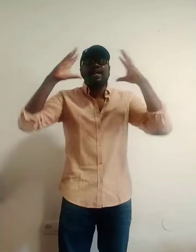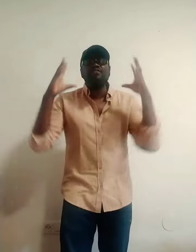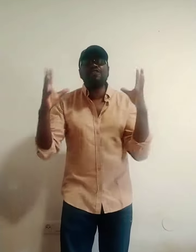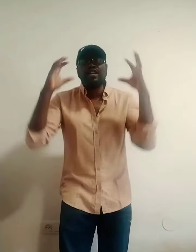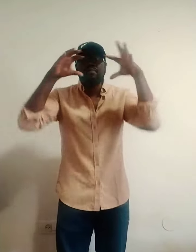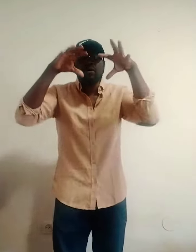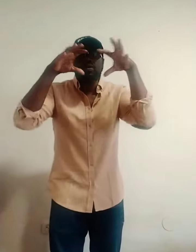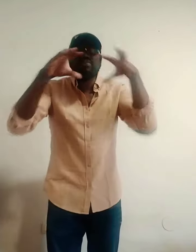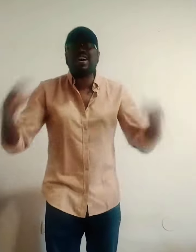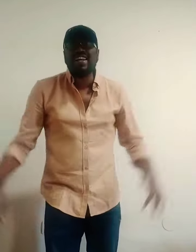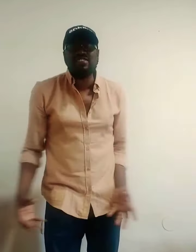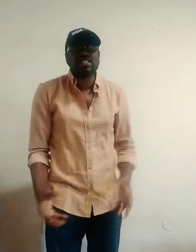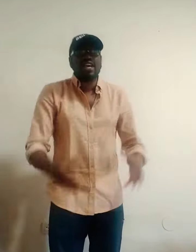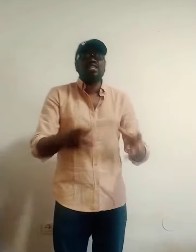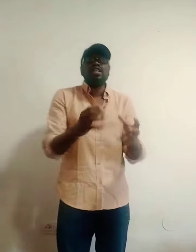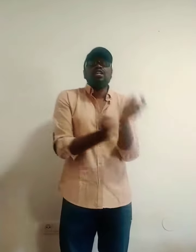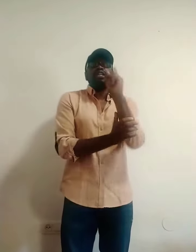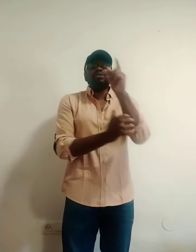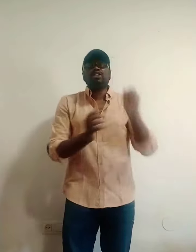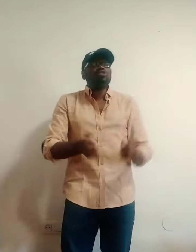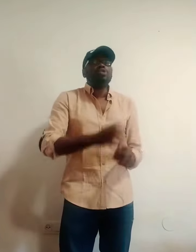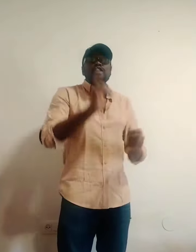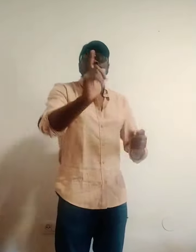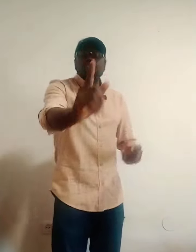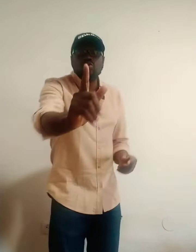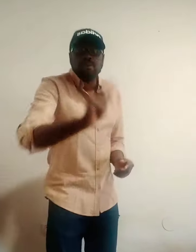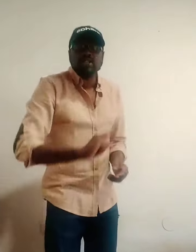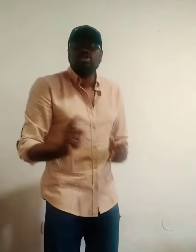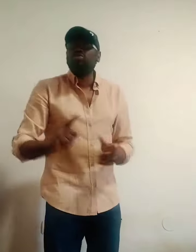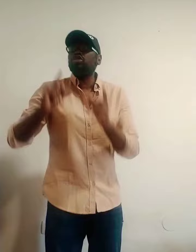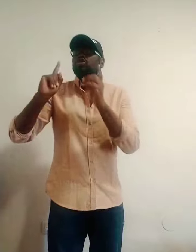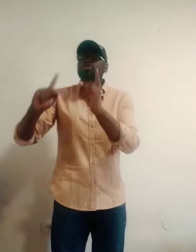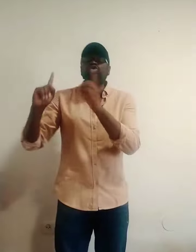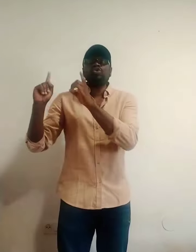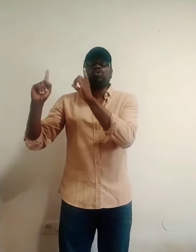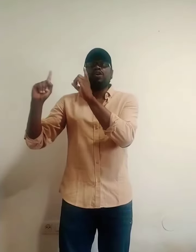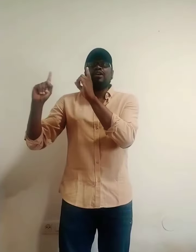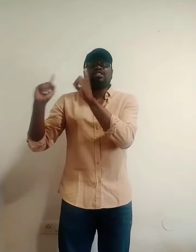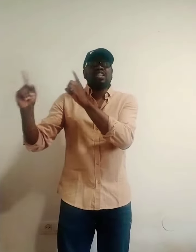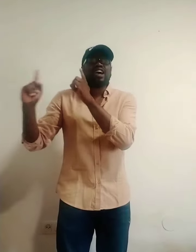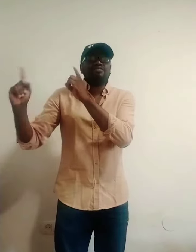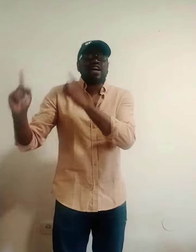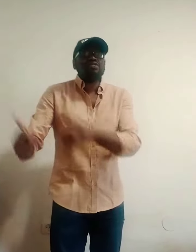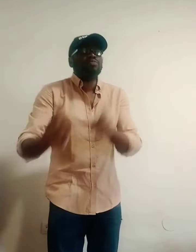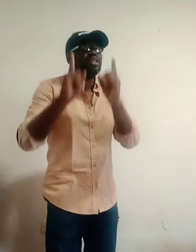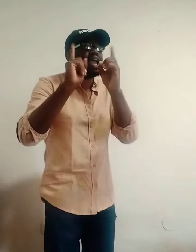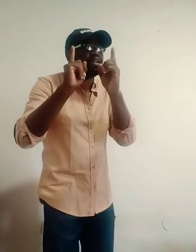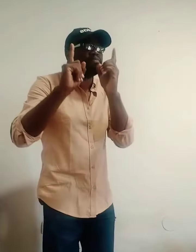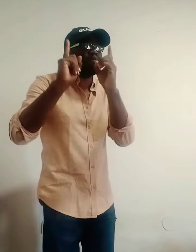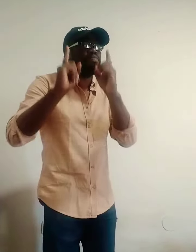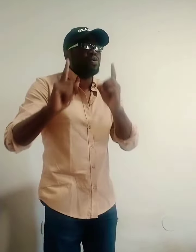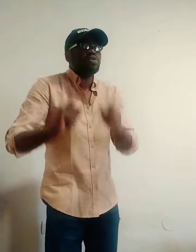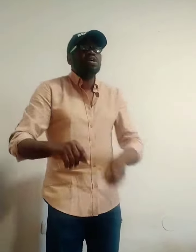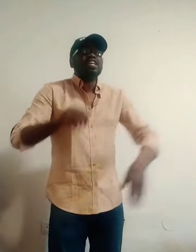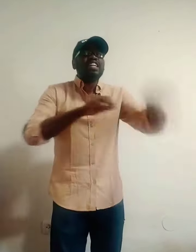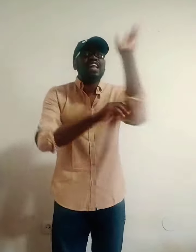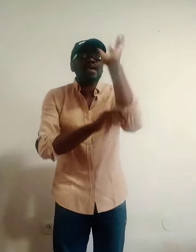magnify the problems that are inside. Let me tell you, if a woman should go to seek advice on 10 people, 9